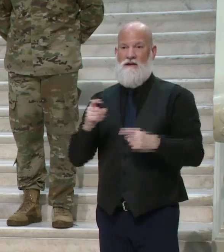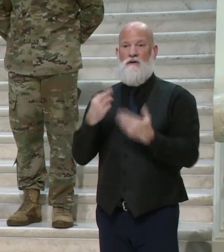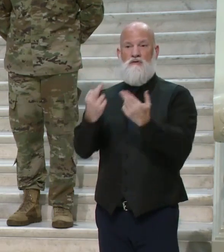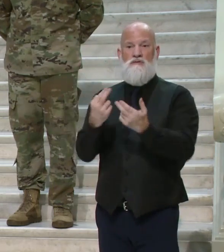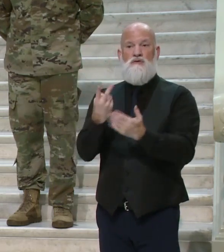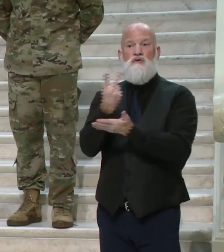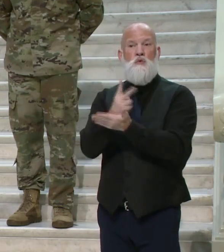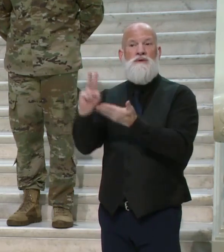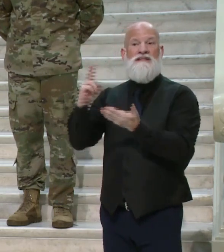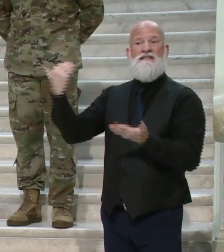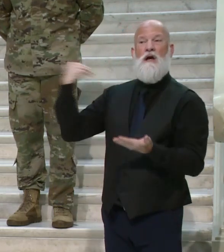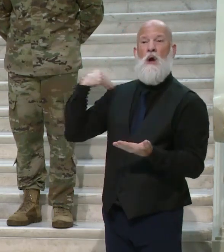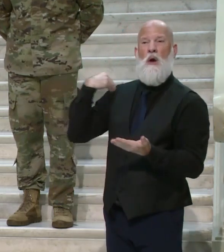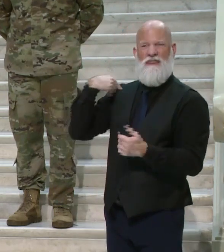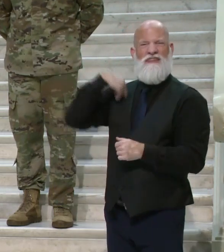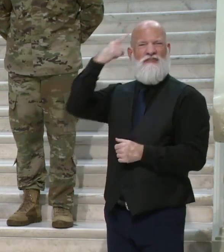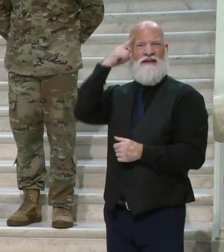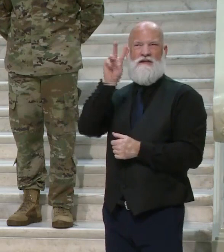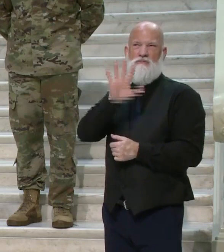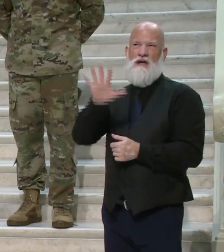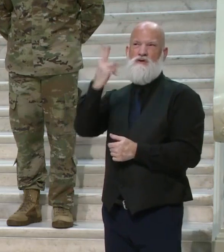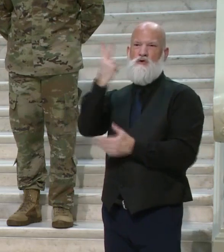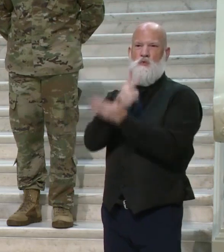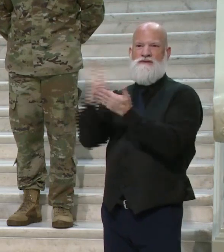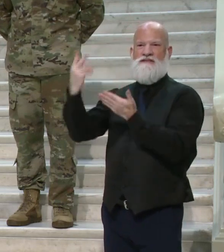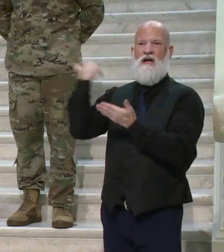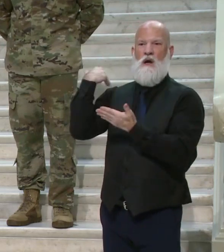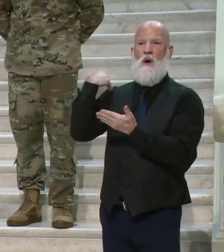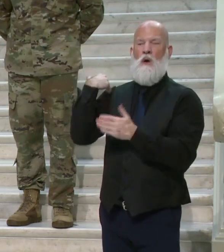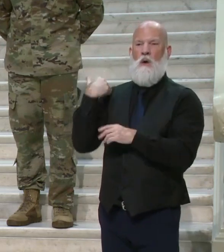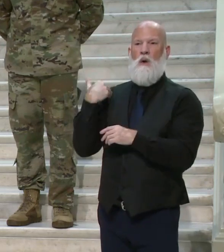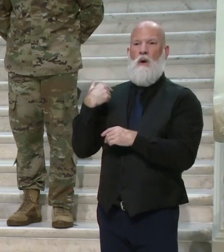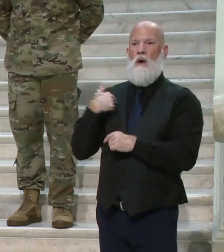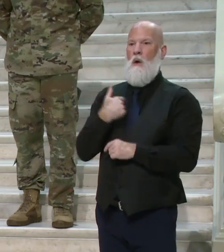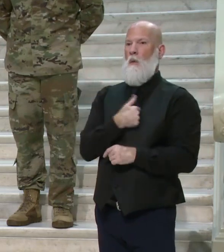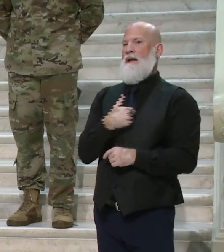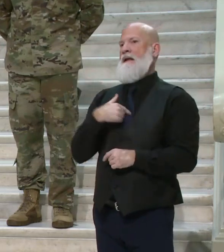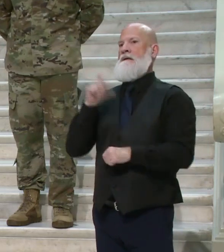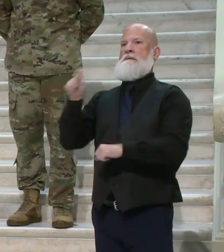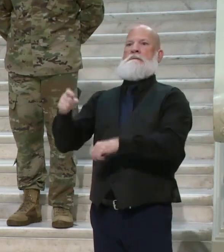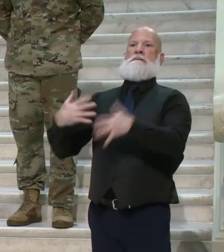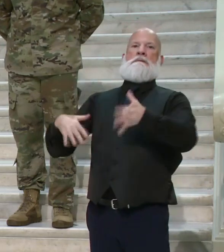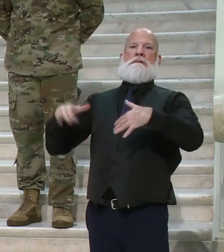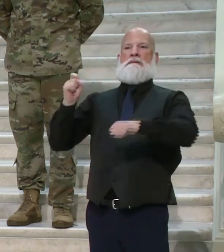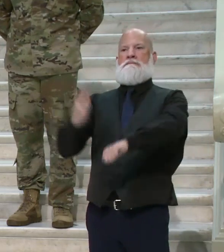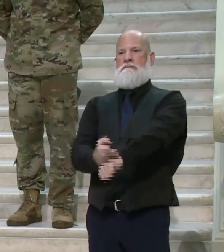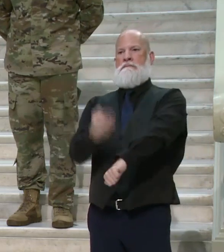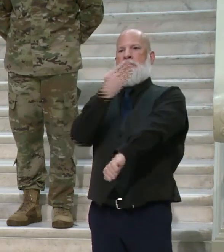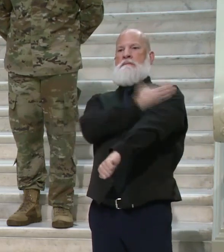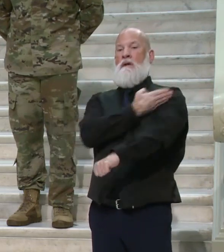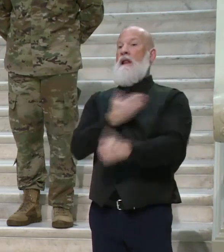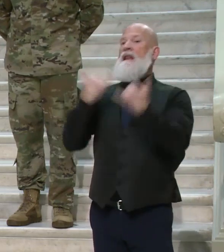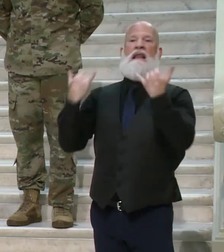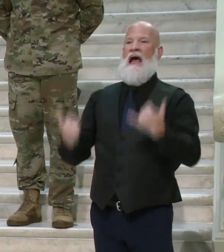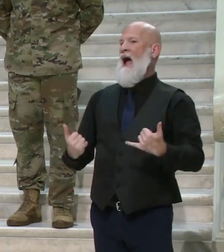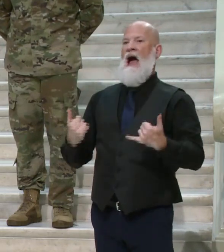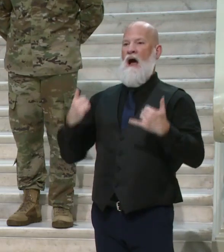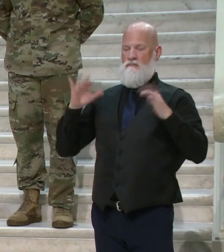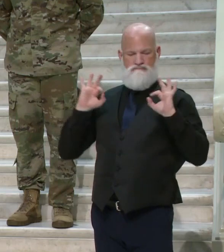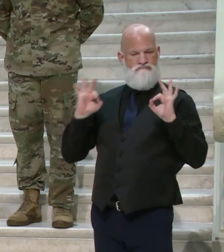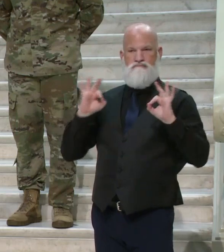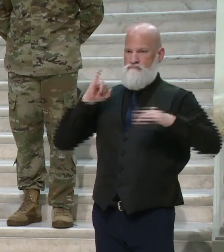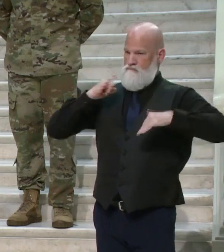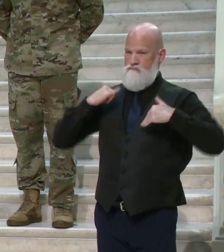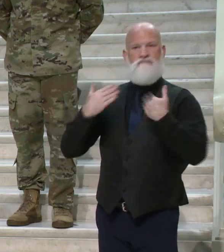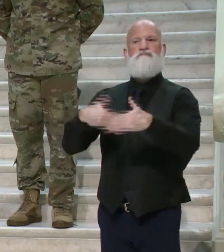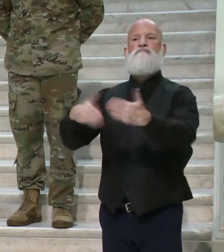was, certainly 10 days ago, we had to do a better job with our testing. And as you can see from the numbers, we are now doing that. But